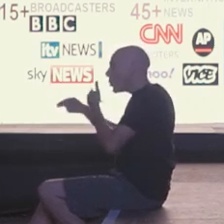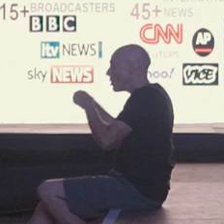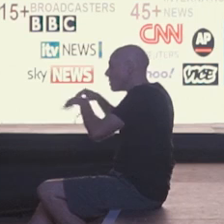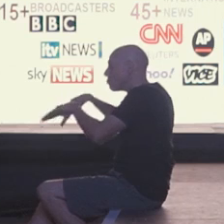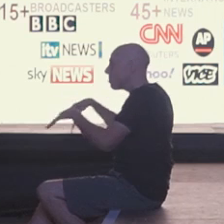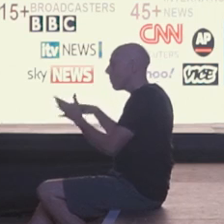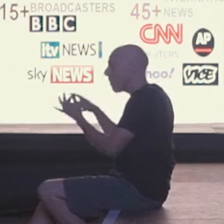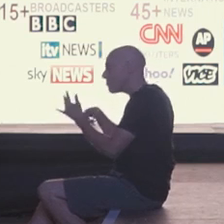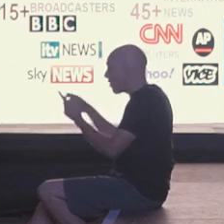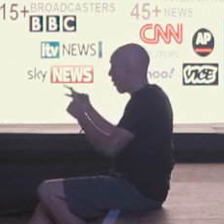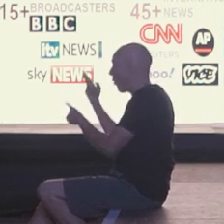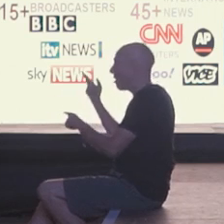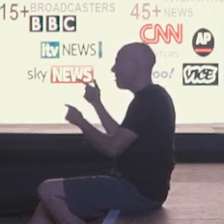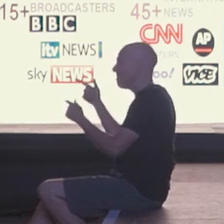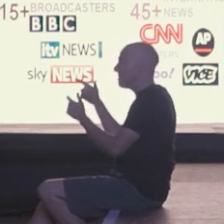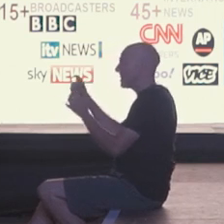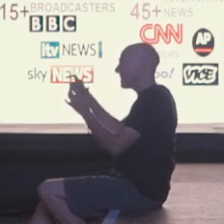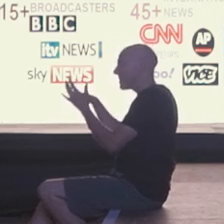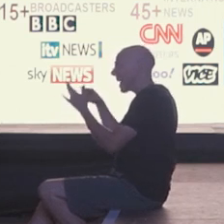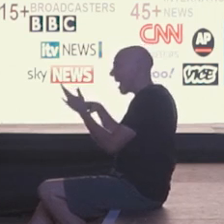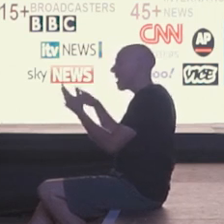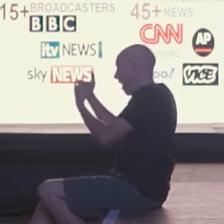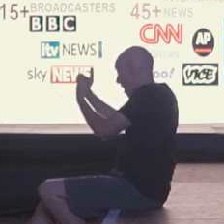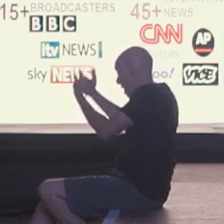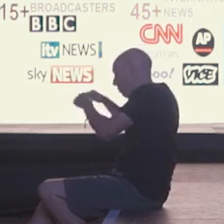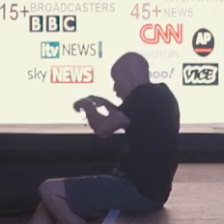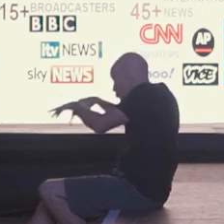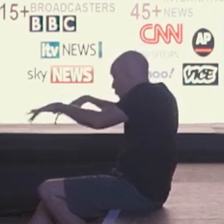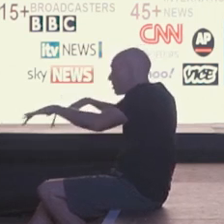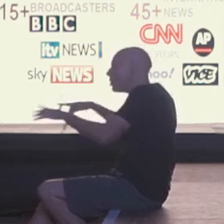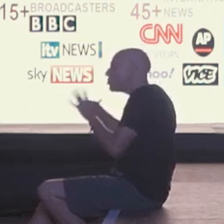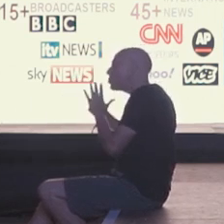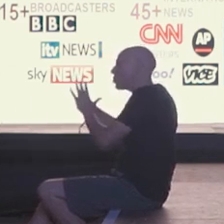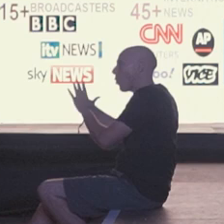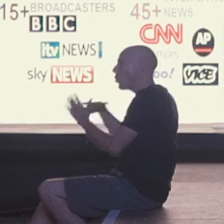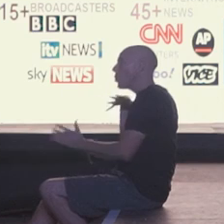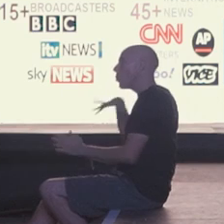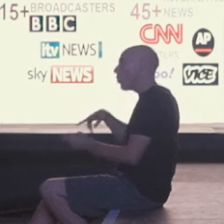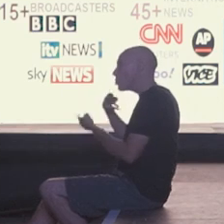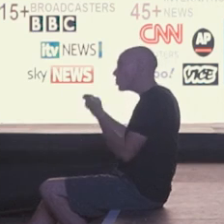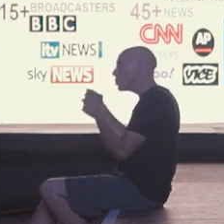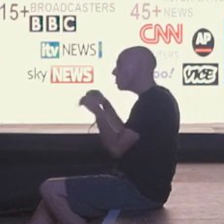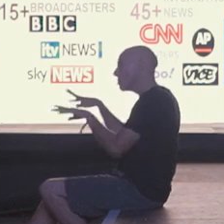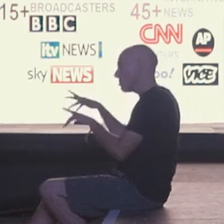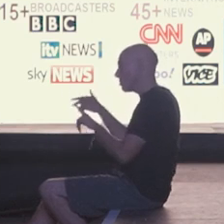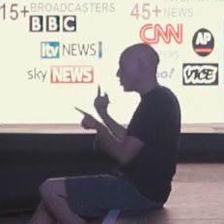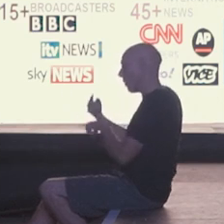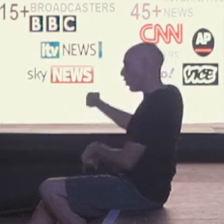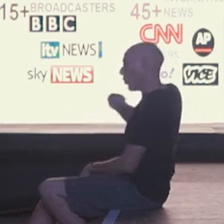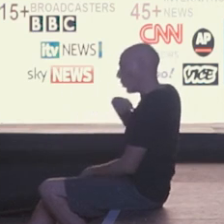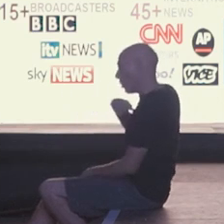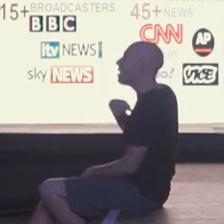Guardian, Metro, whatever, you name it, we've probably been in there a couple of times. And this goes to show, if you want to get the message out there and get people talking about the